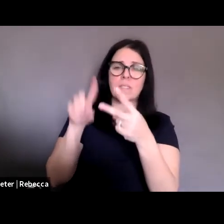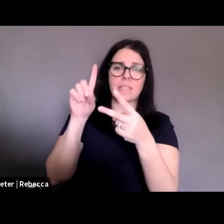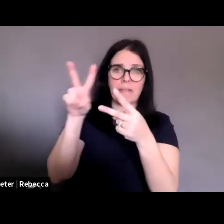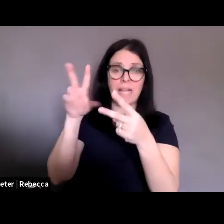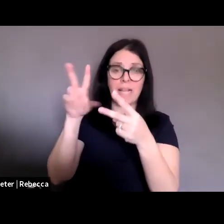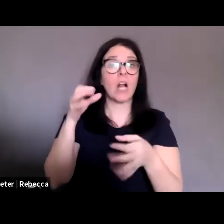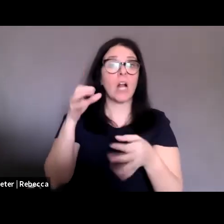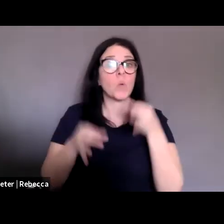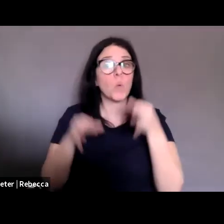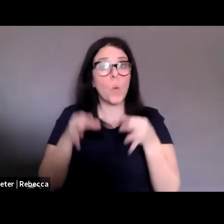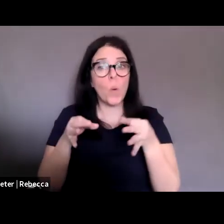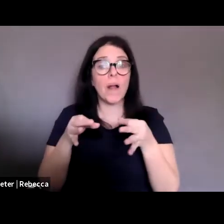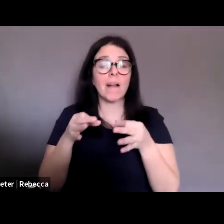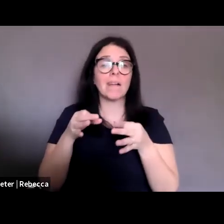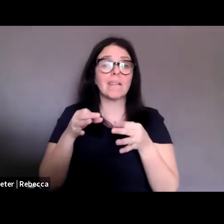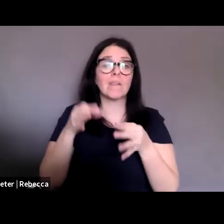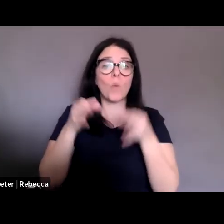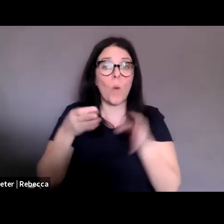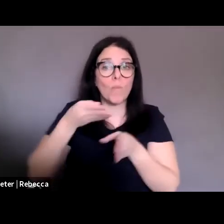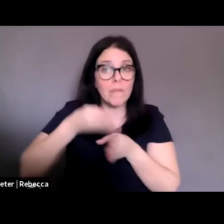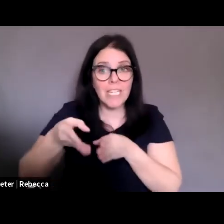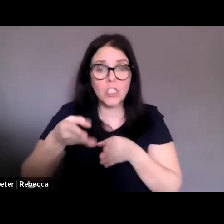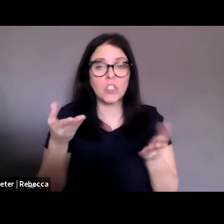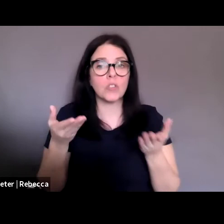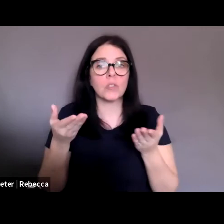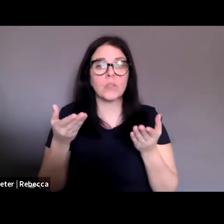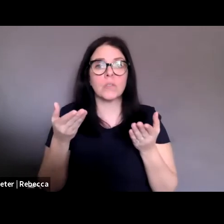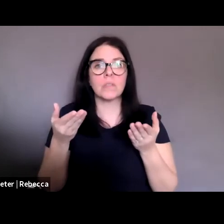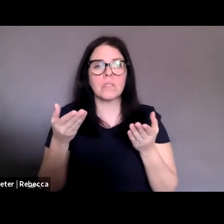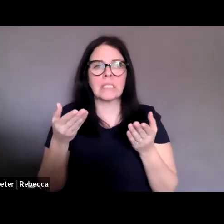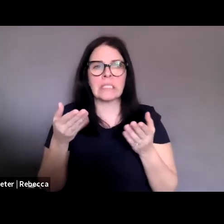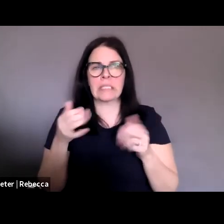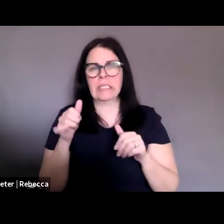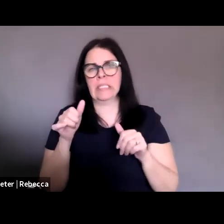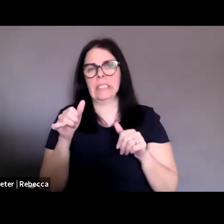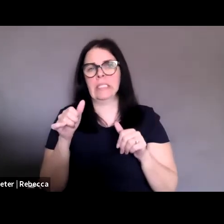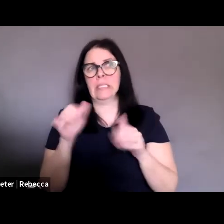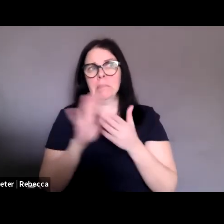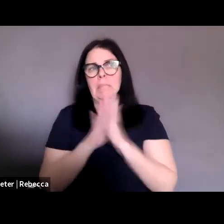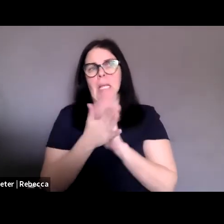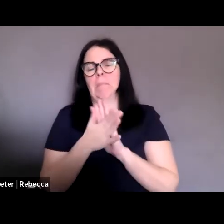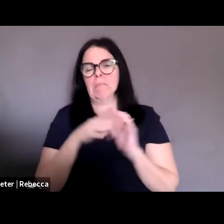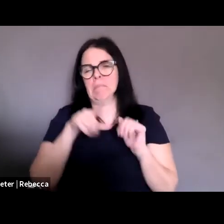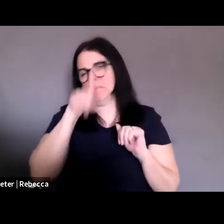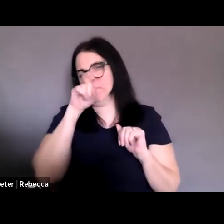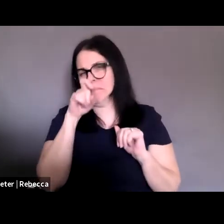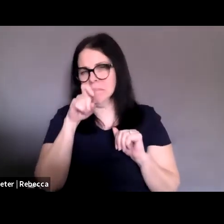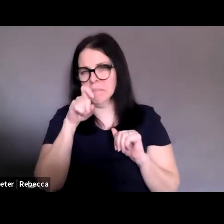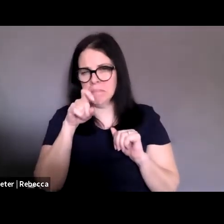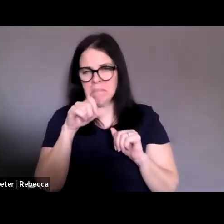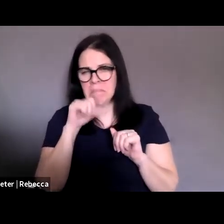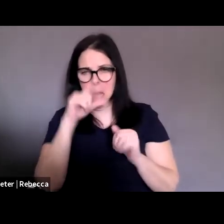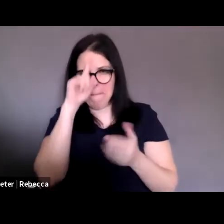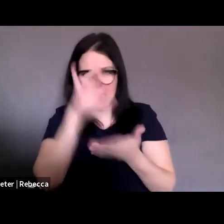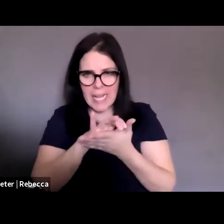and family court professionals generally were particularly skeptical and or hostile. Just going to start by giving you a